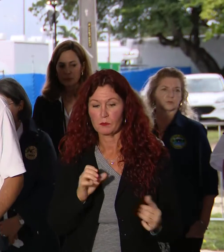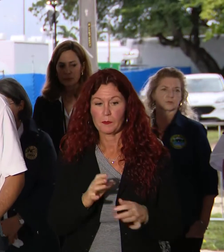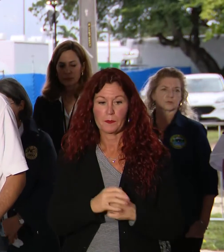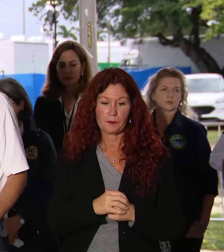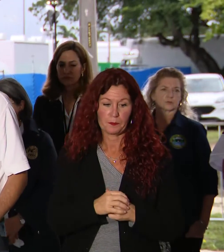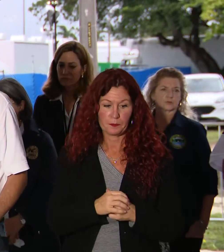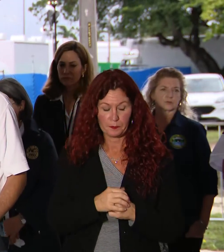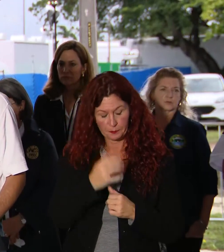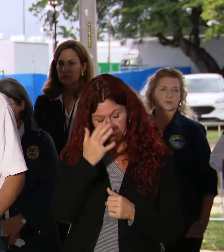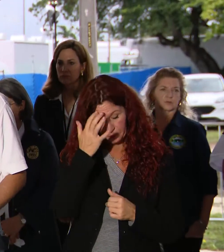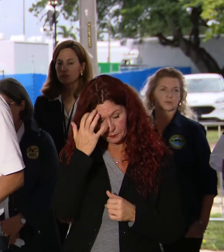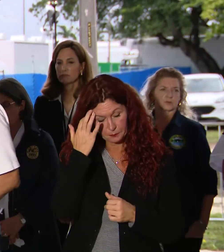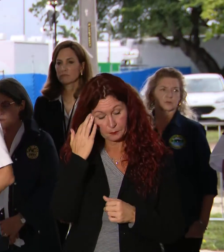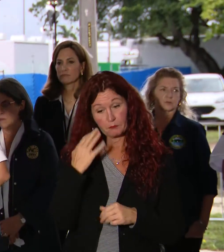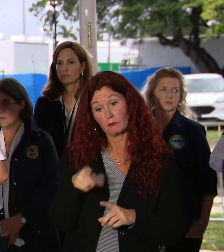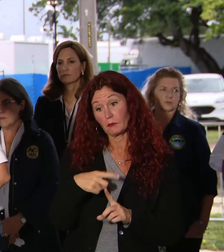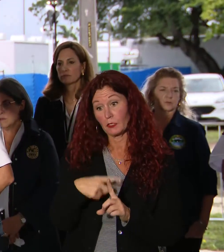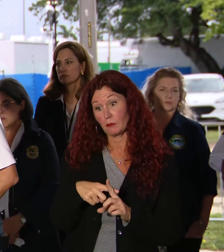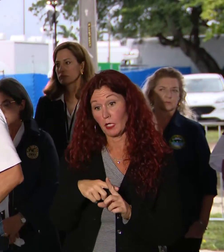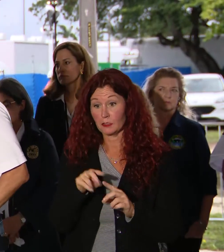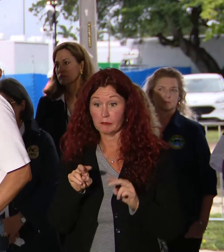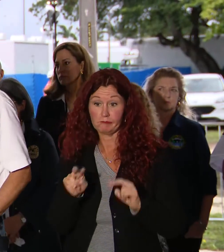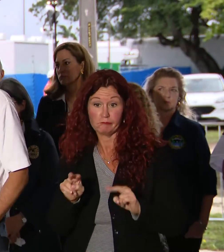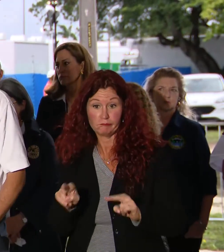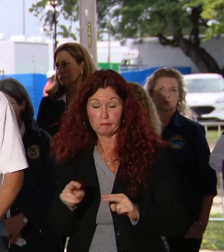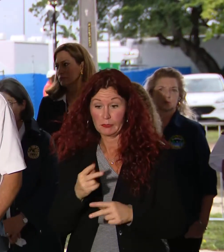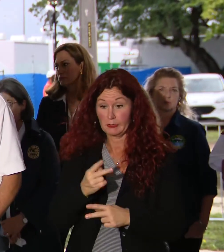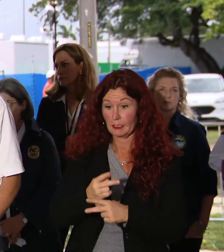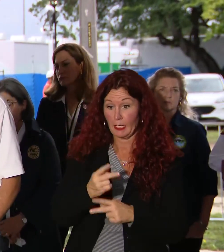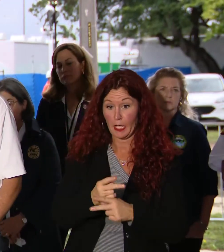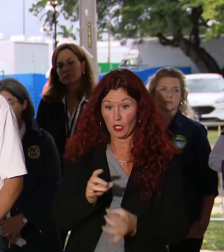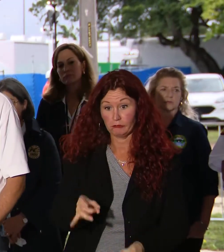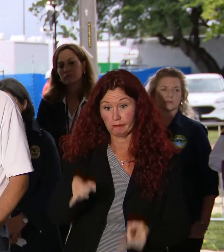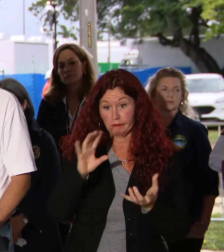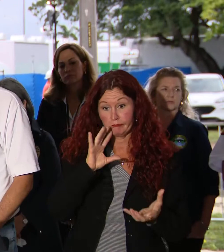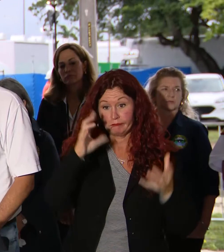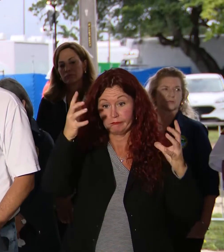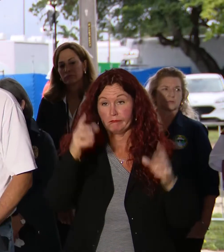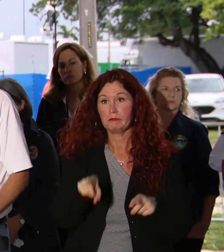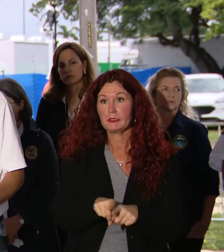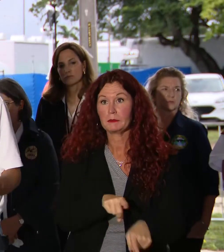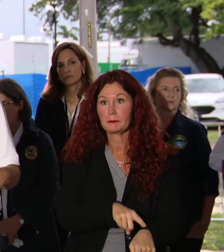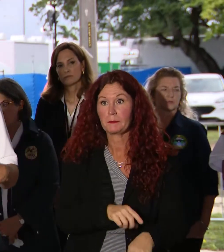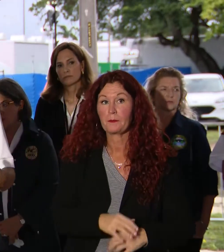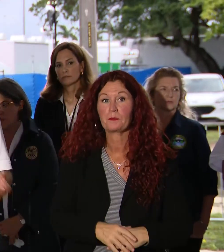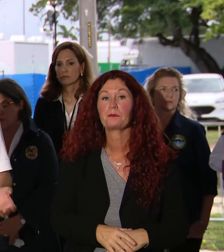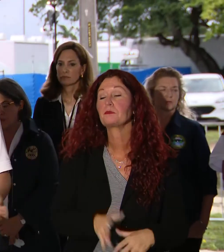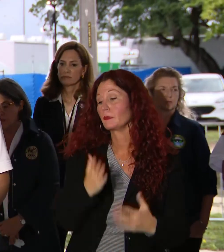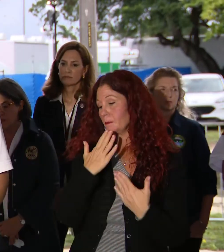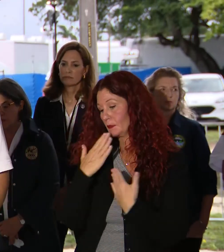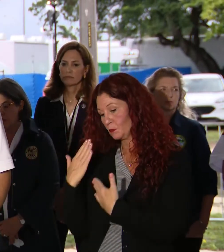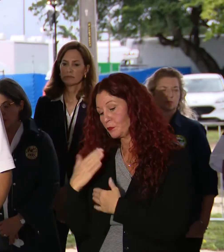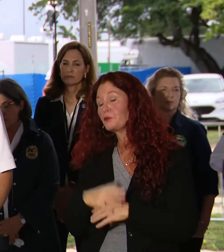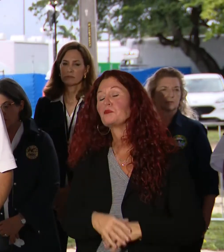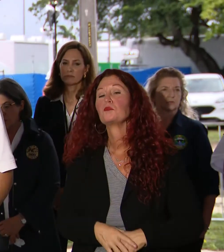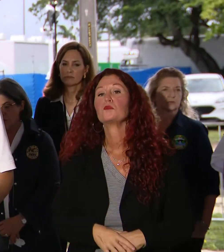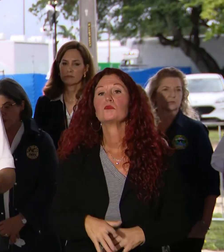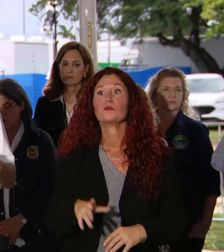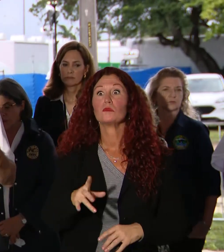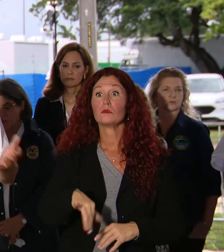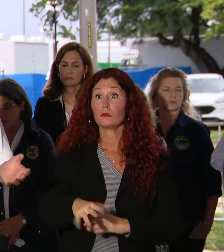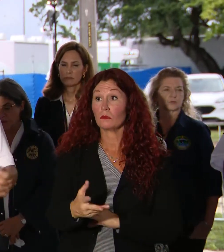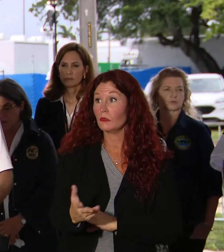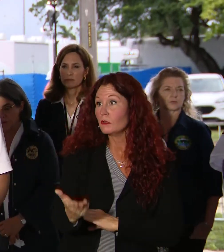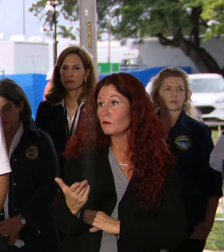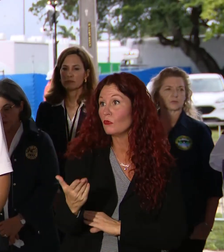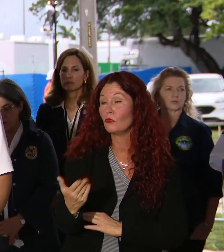undergoing. Thank you, Director. This morning, when I visit the site, as I usually do, I was,